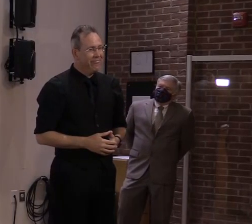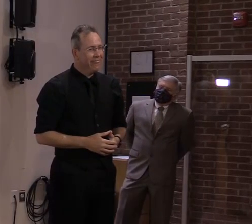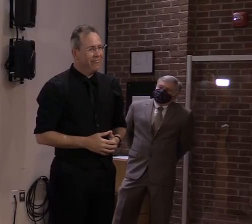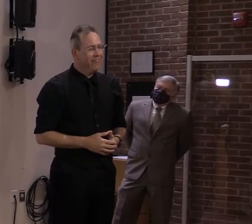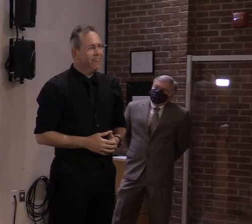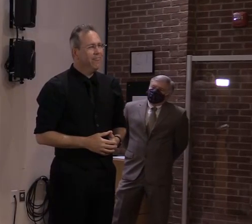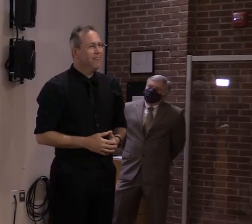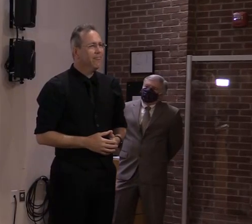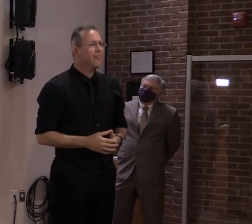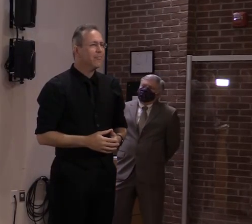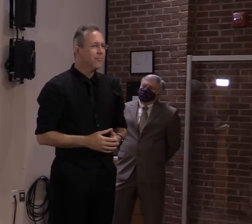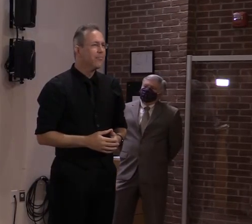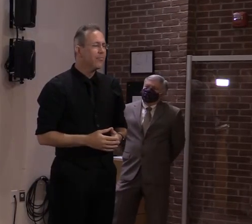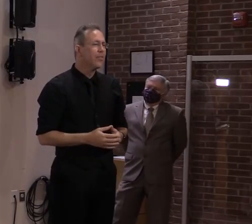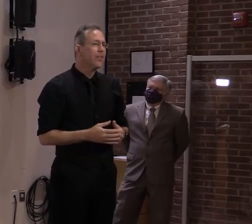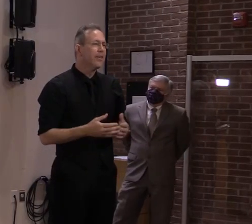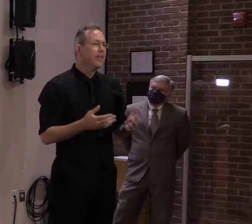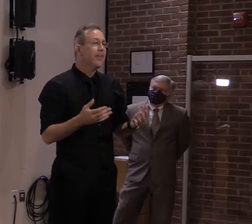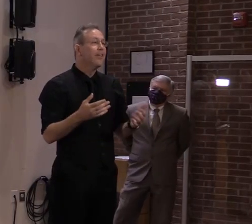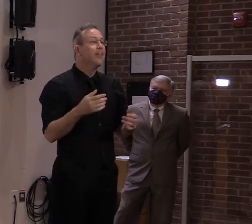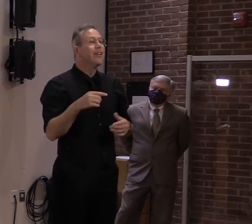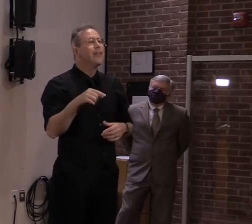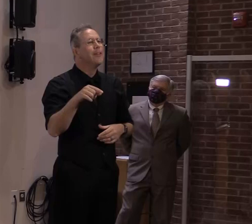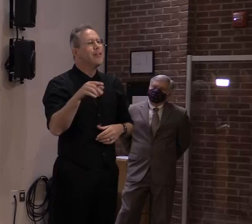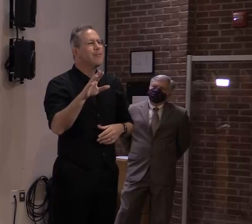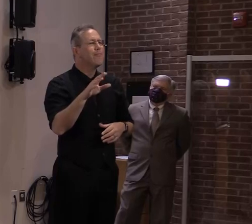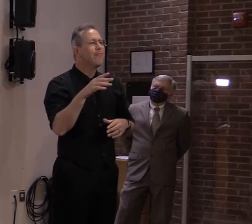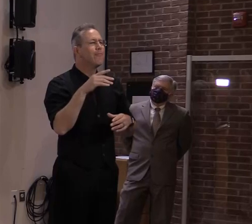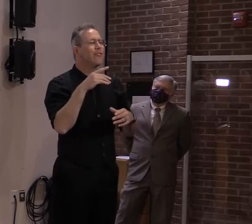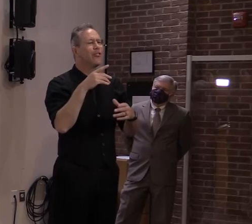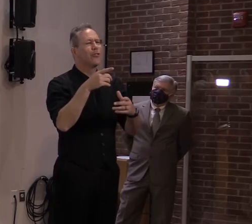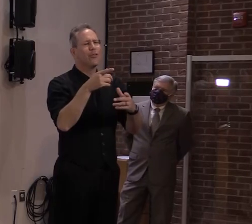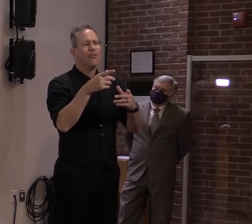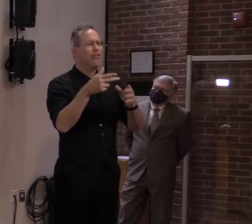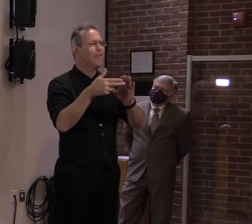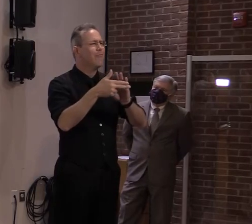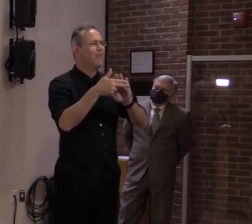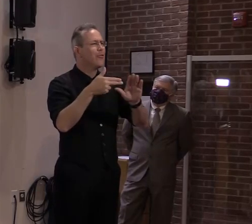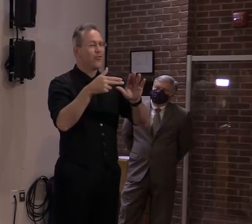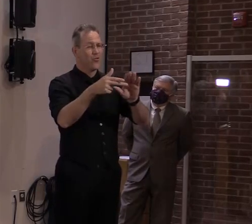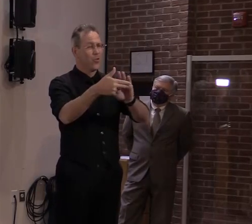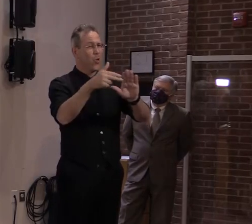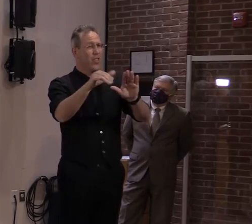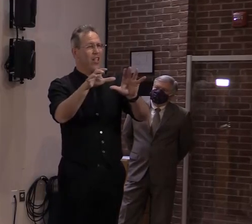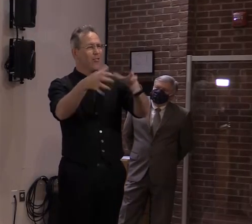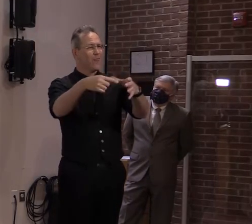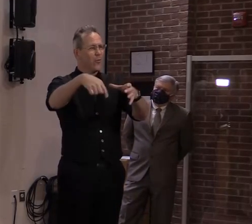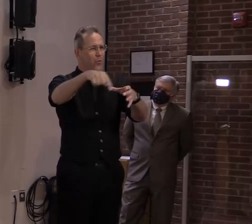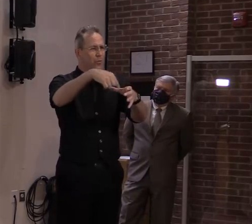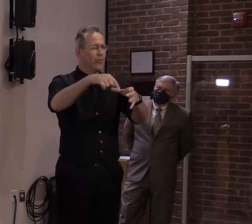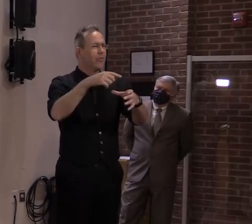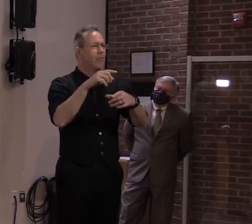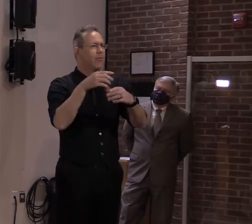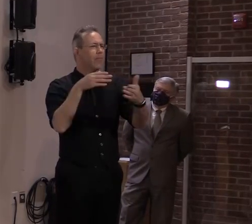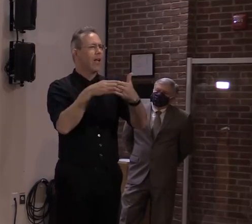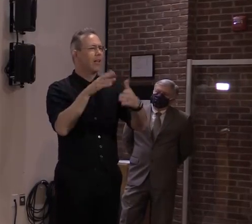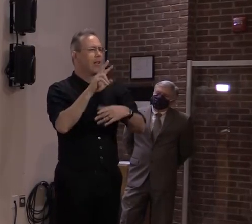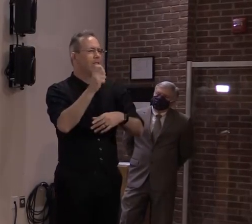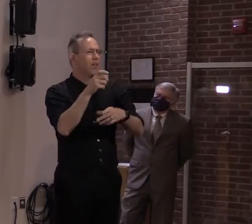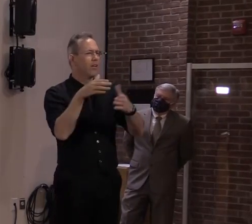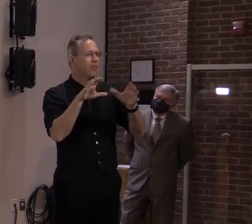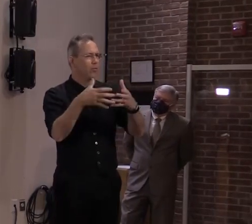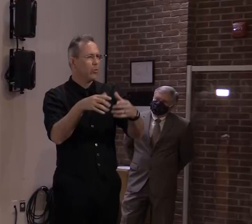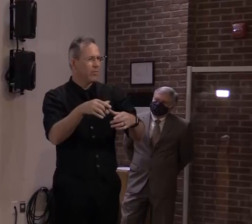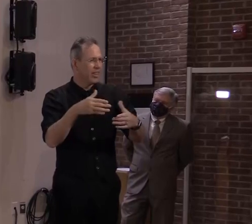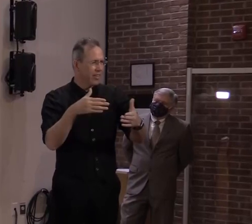you're describing what I would call pockets of people who are not vaccinated, but in a sea of hopefully lots of